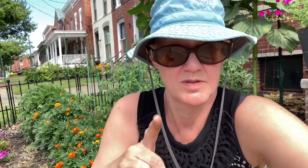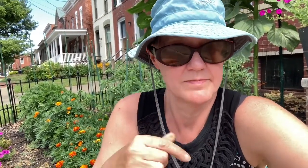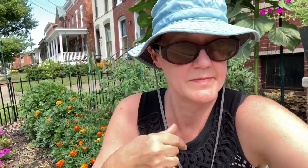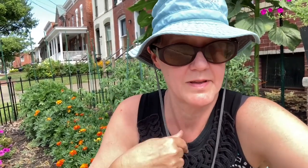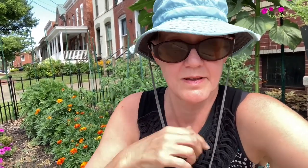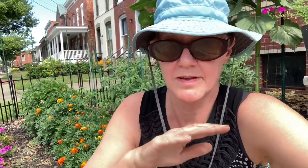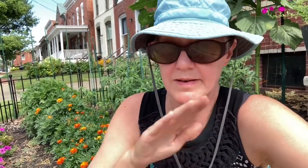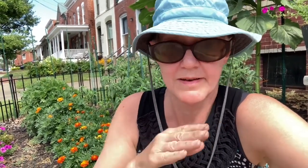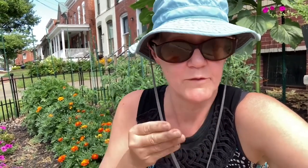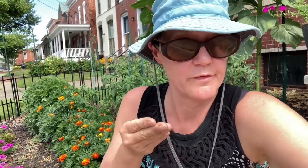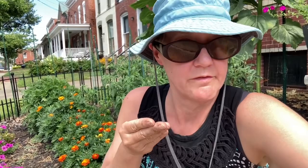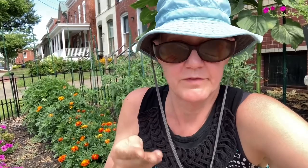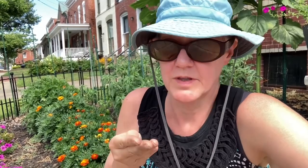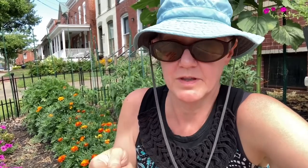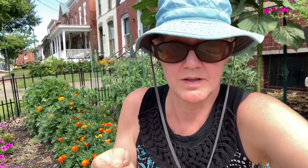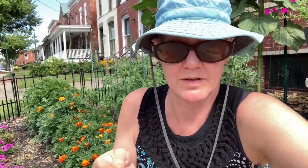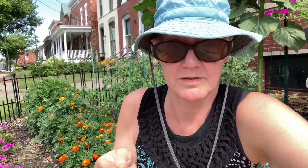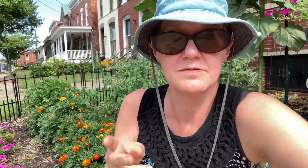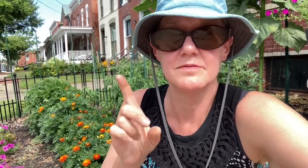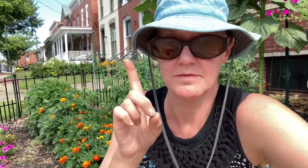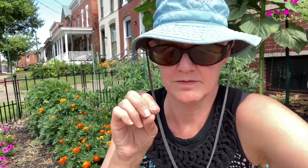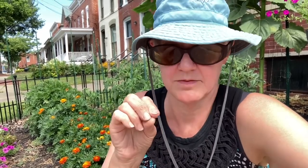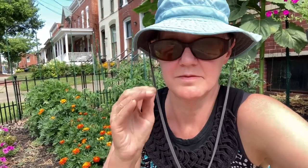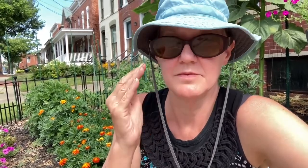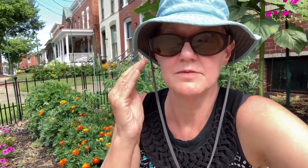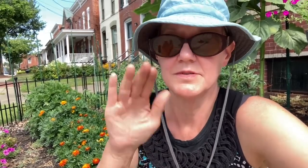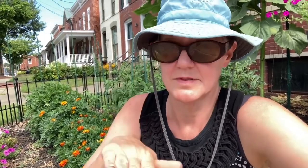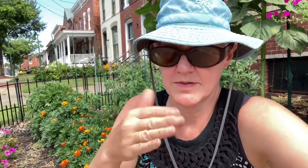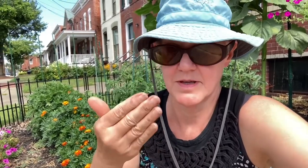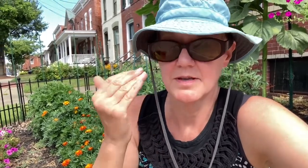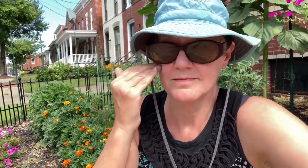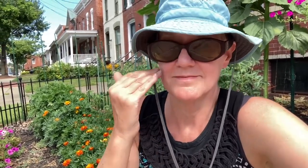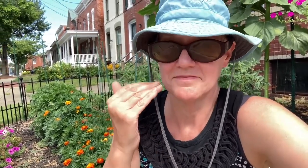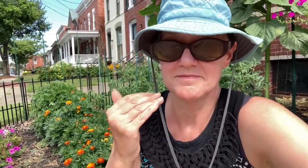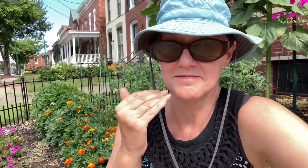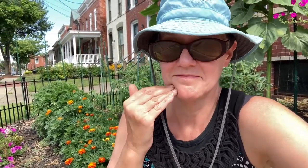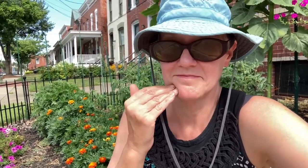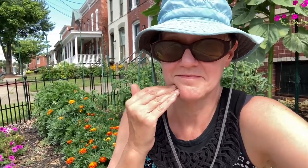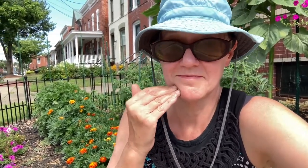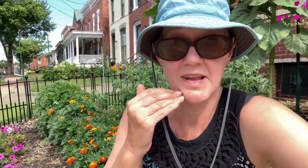transplanted them. I never feed them either, but I do deadhead.